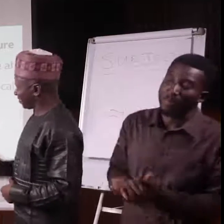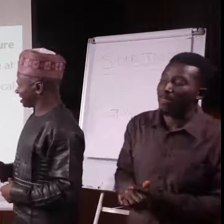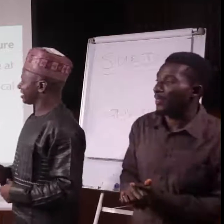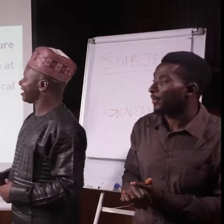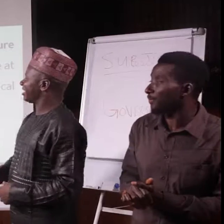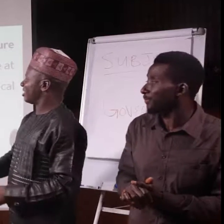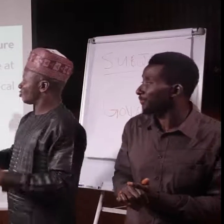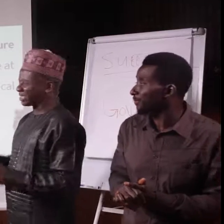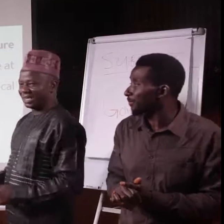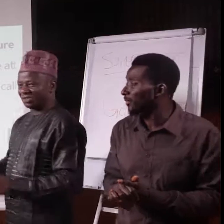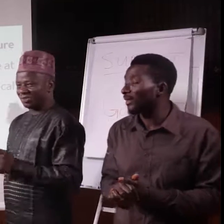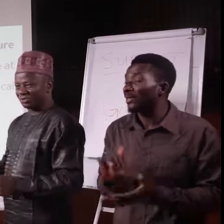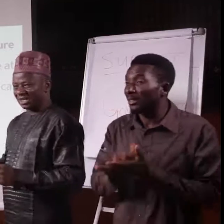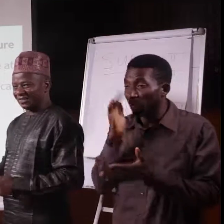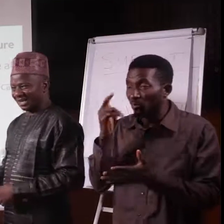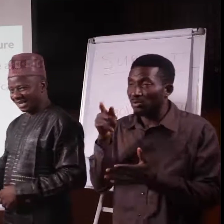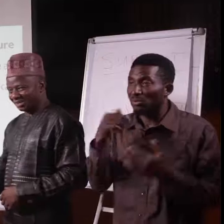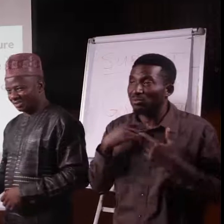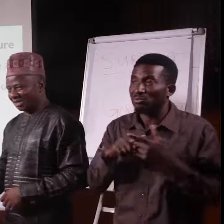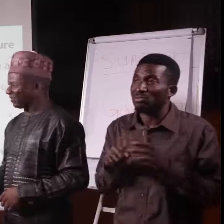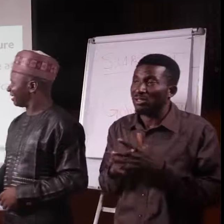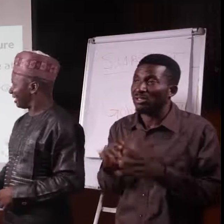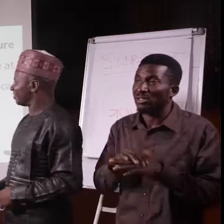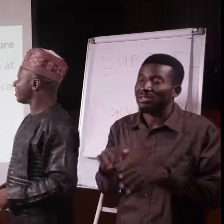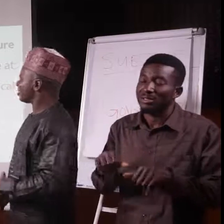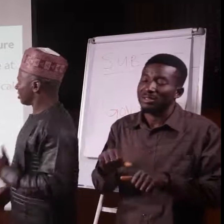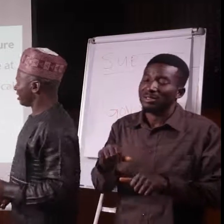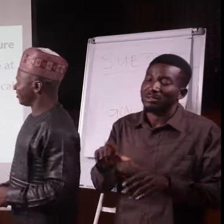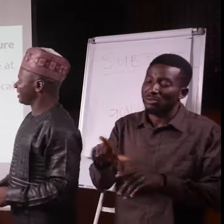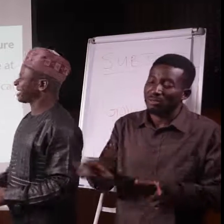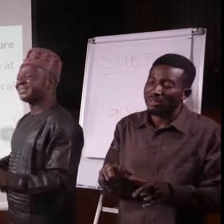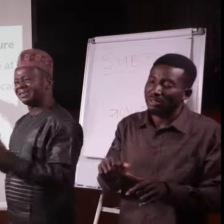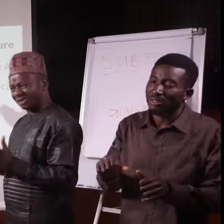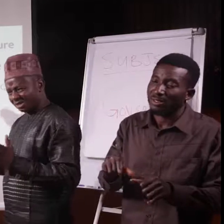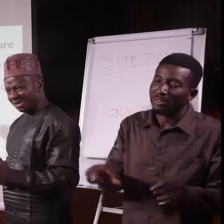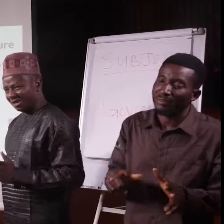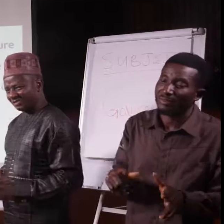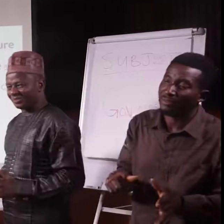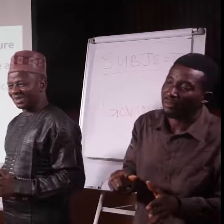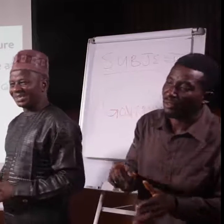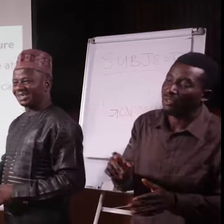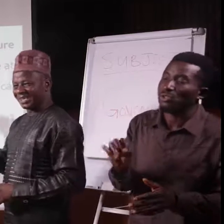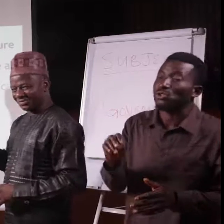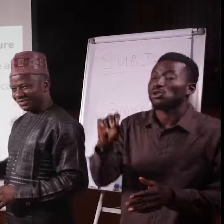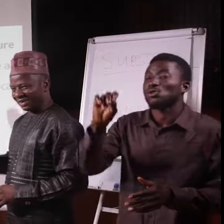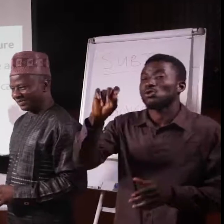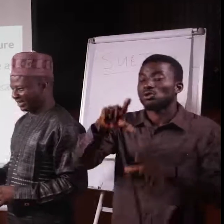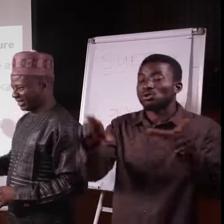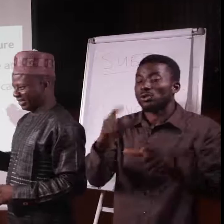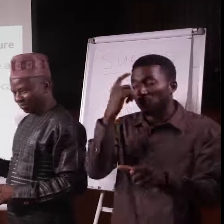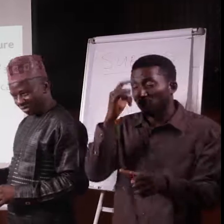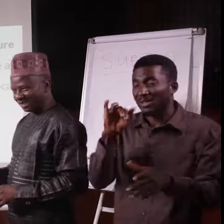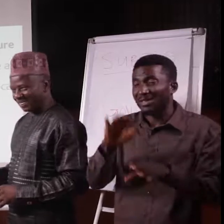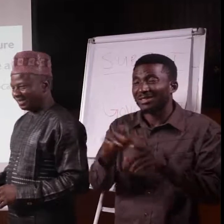is expected that you start your political career at the local government level. So local government as the third tier of government is very,